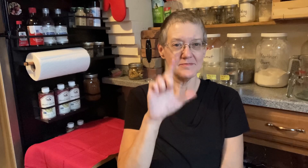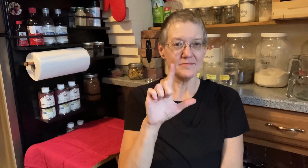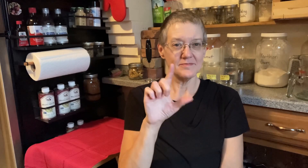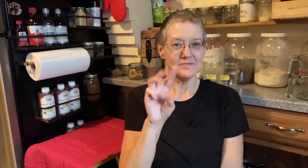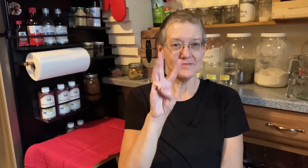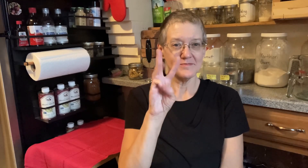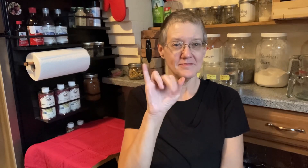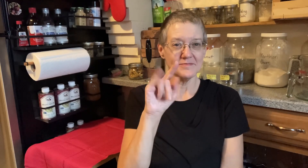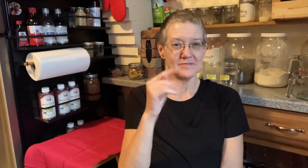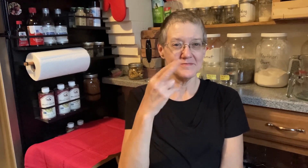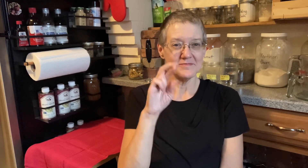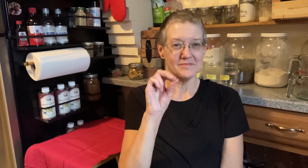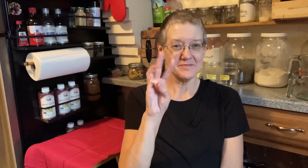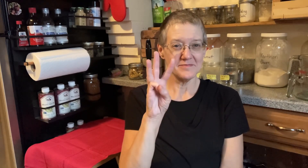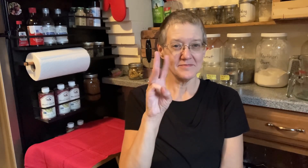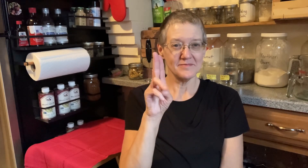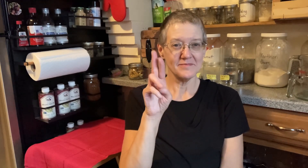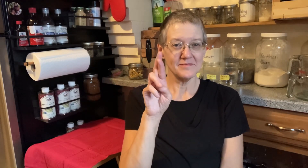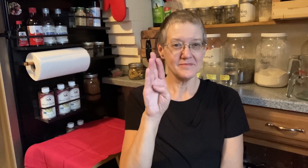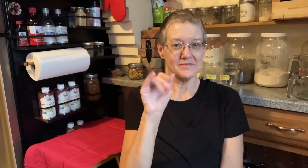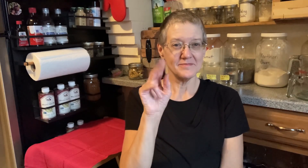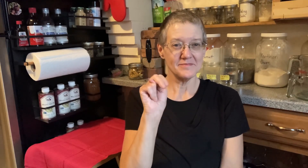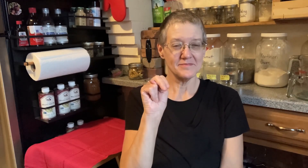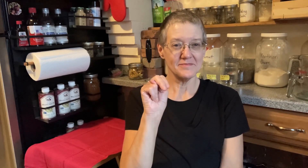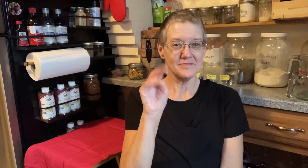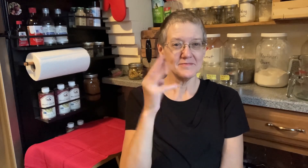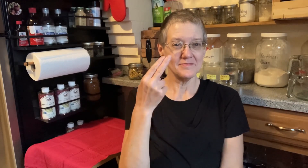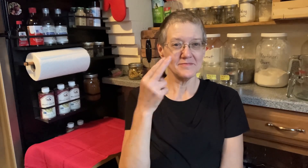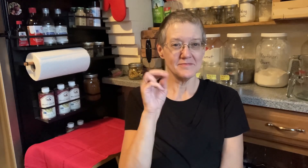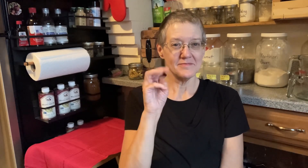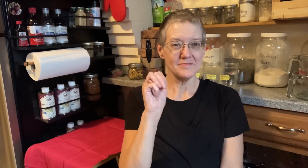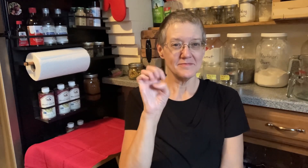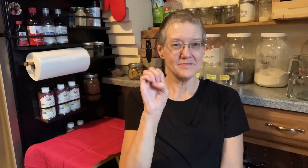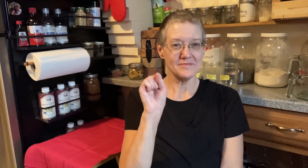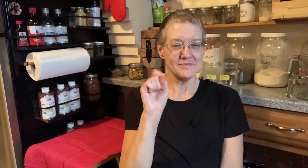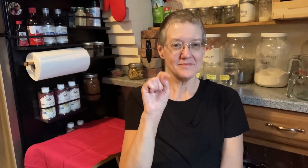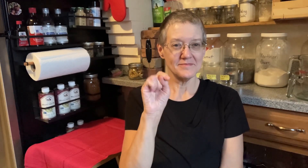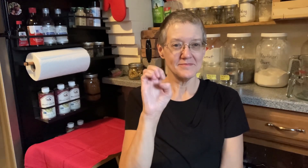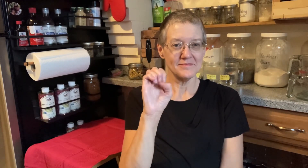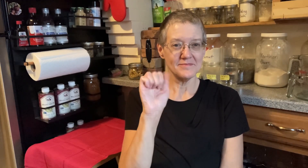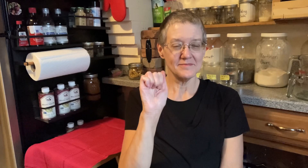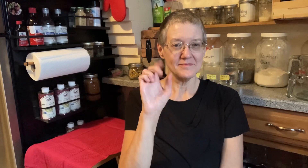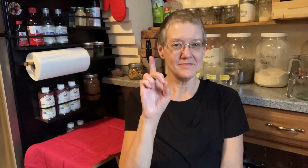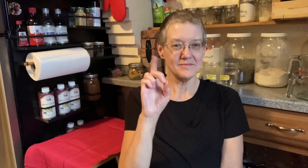channel, Withrow Urban Homestead.